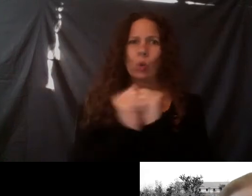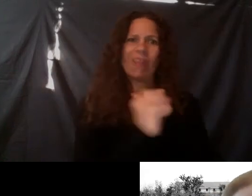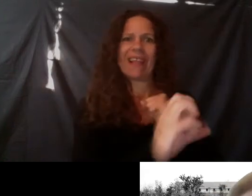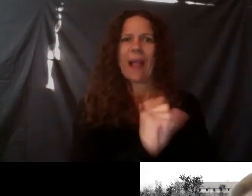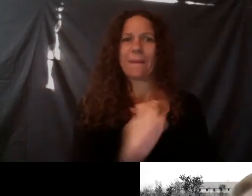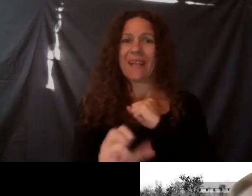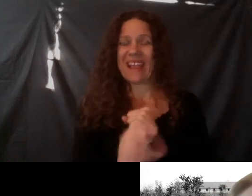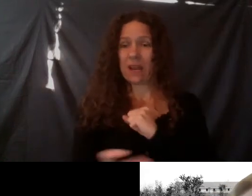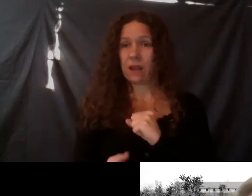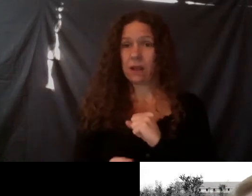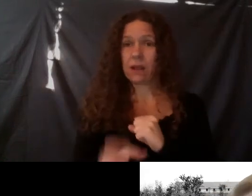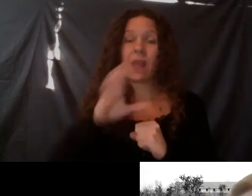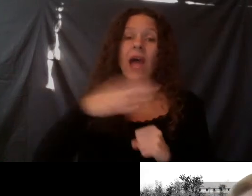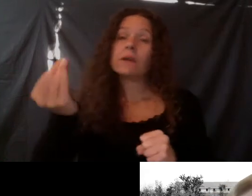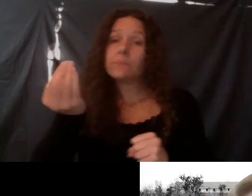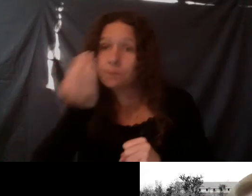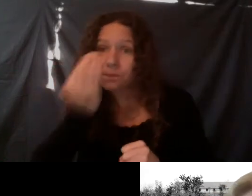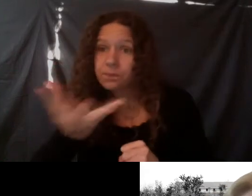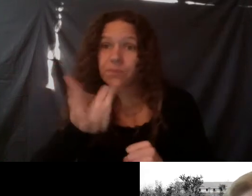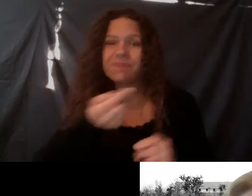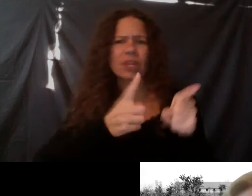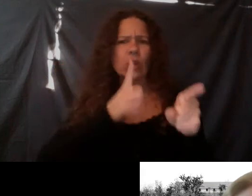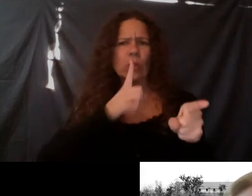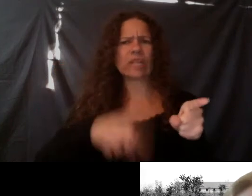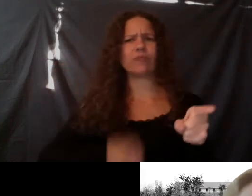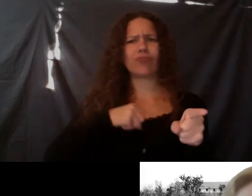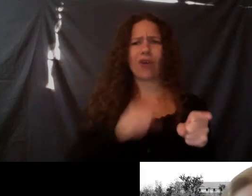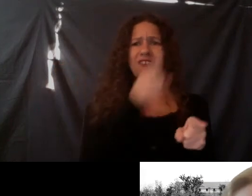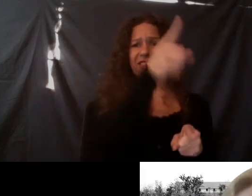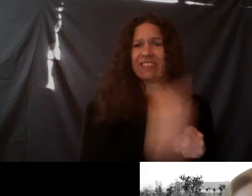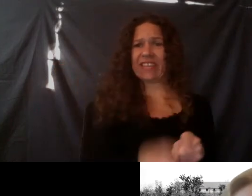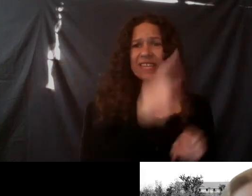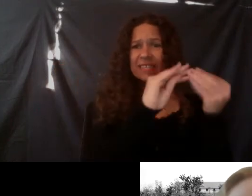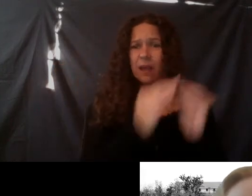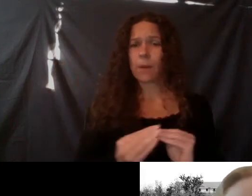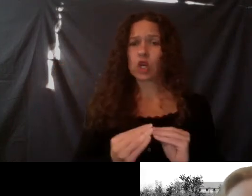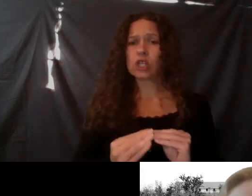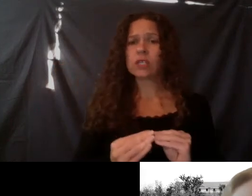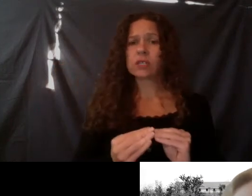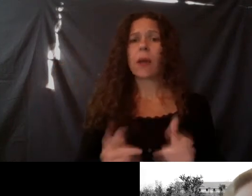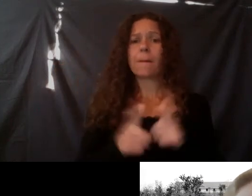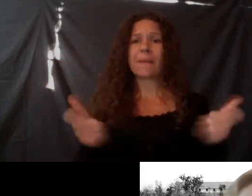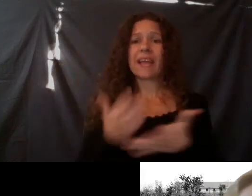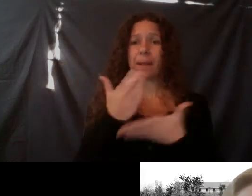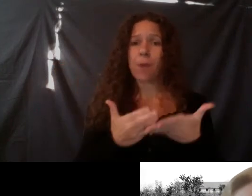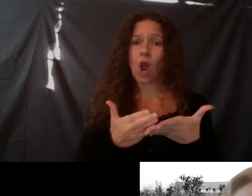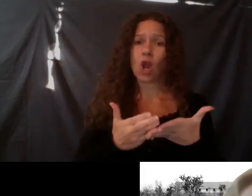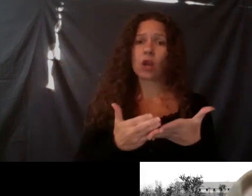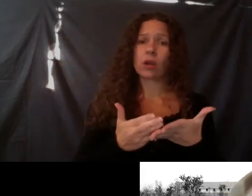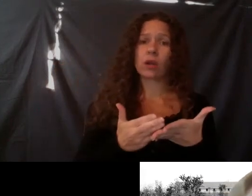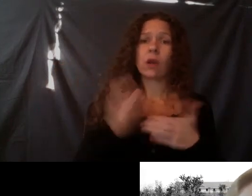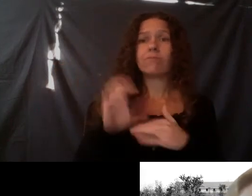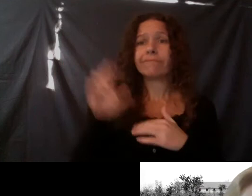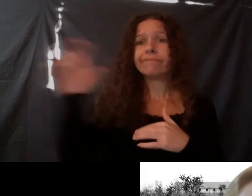Of these totals, I just want to note, we're particularly proud that a big chunk of them that we did as Californians went into battleground states across